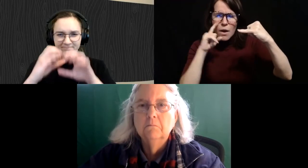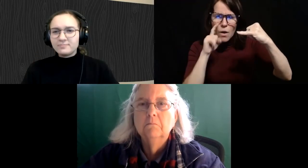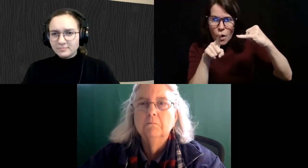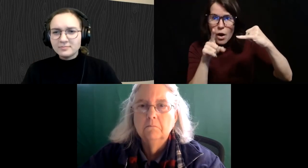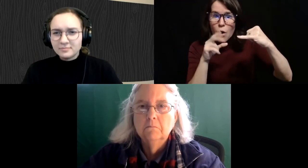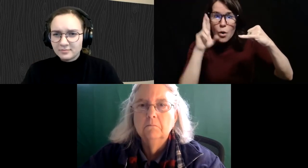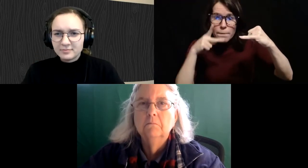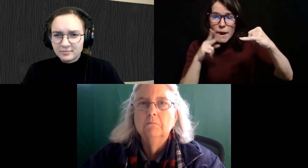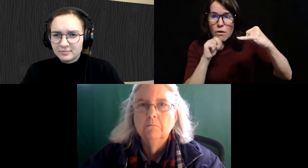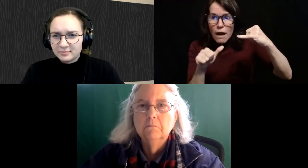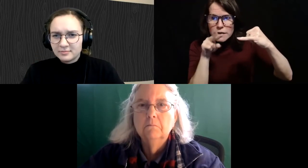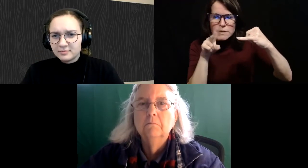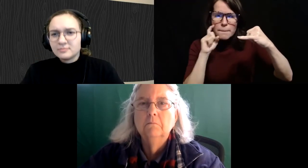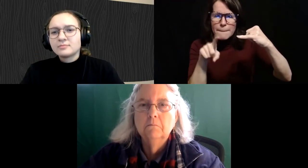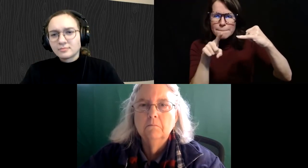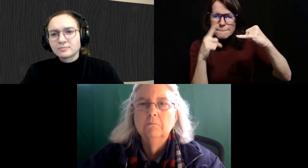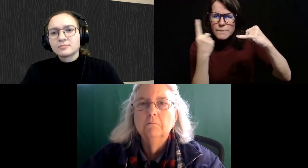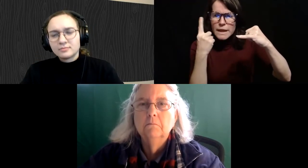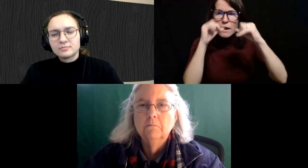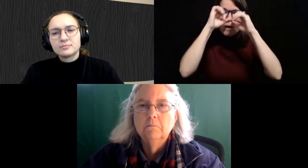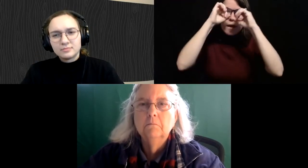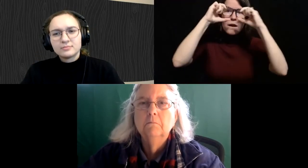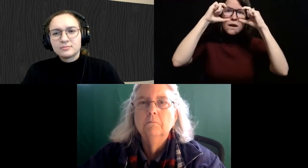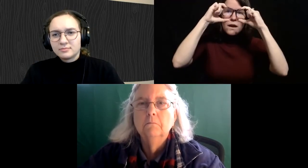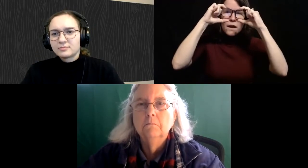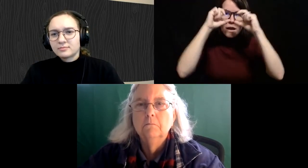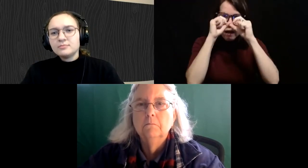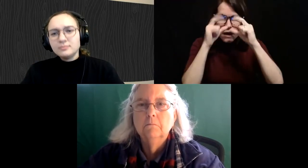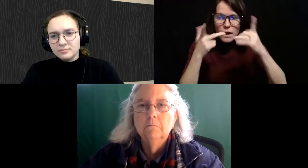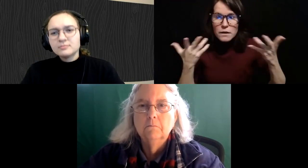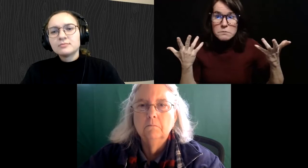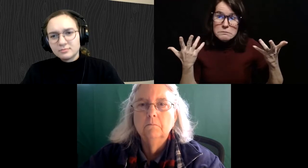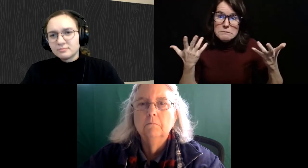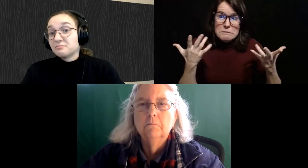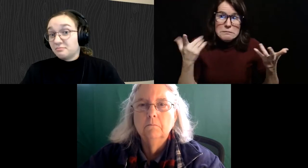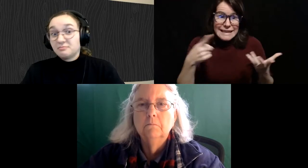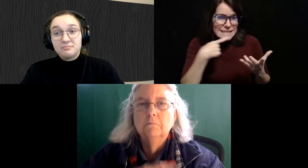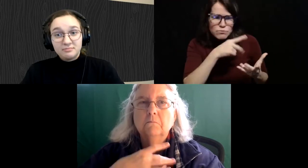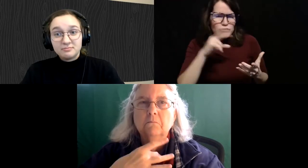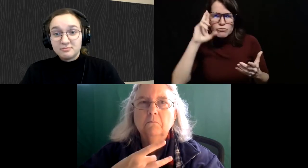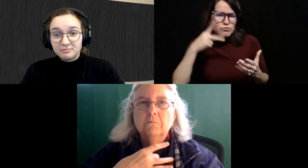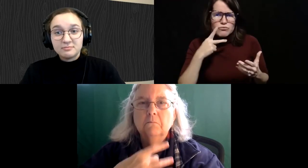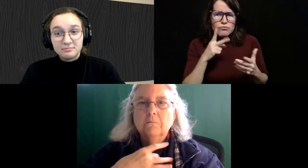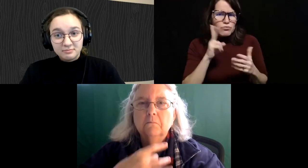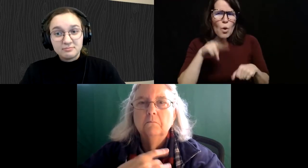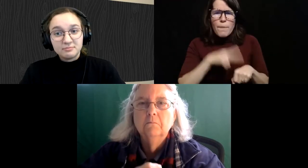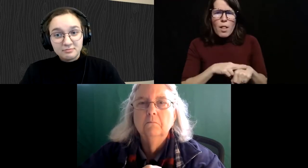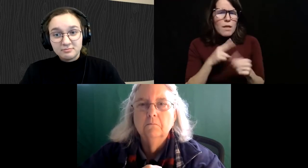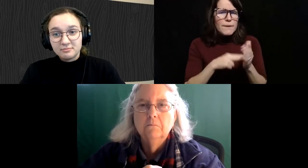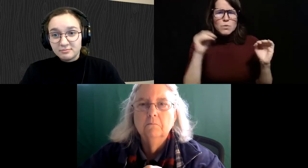had a red line. And they would, and that red line would tell the eye doctor whether or not the child had RP or not,